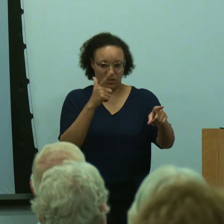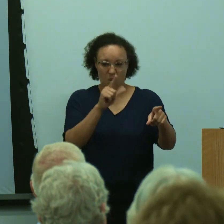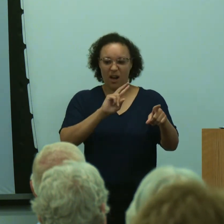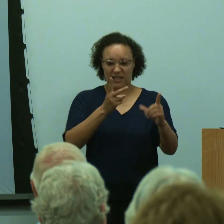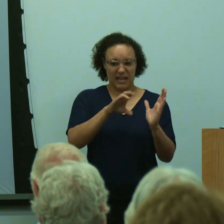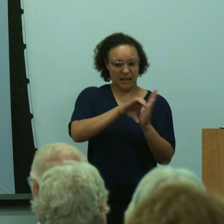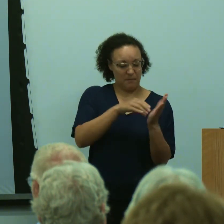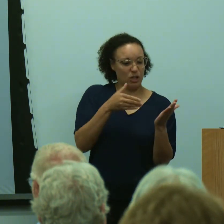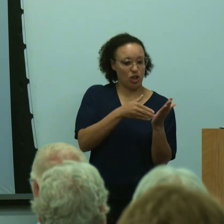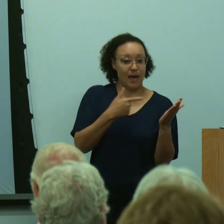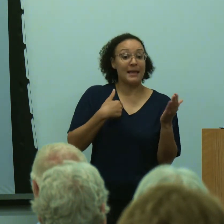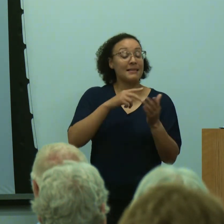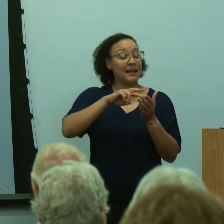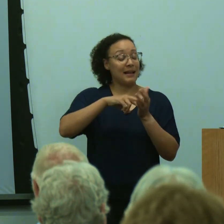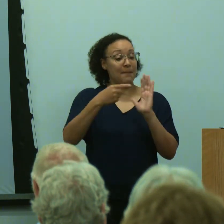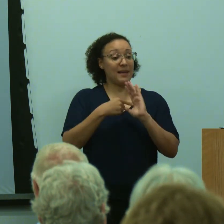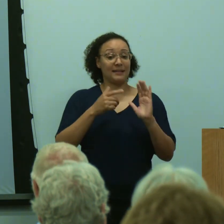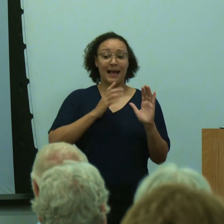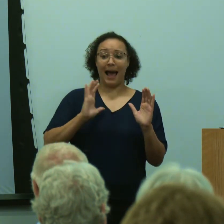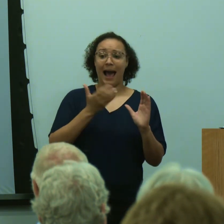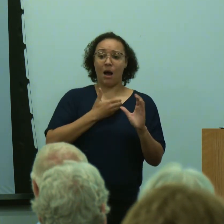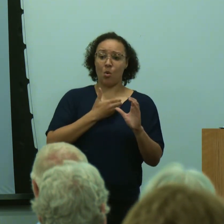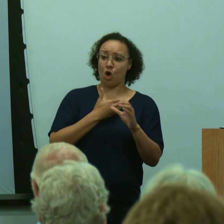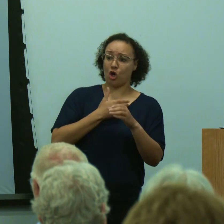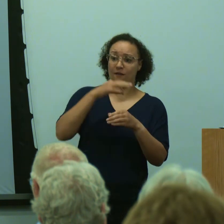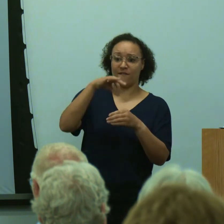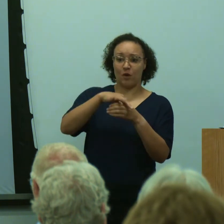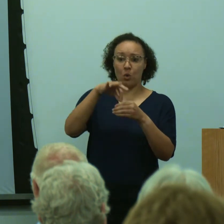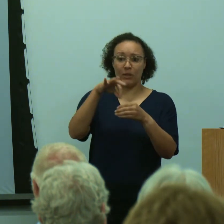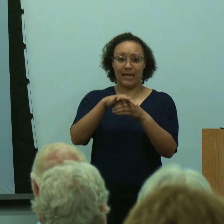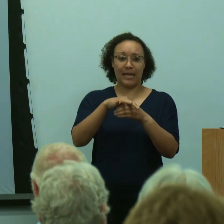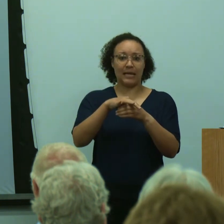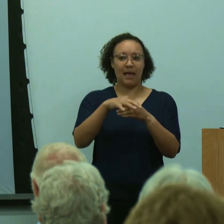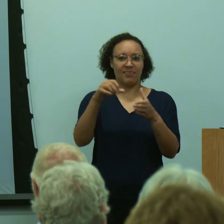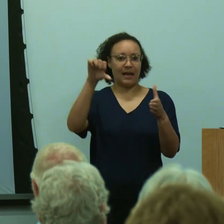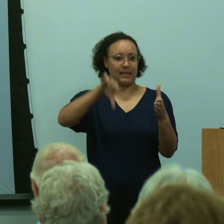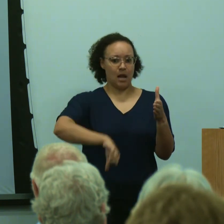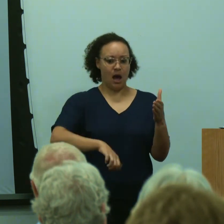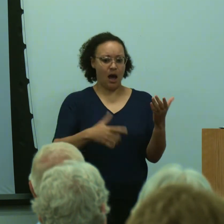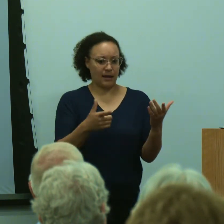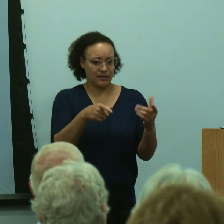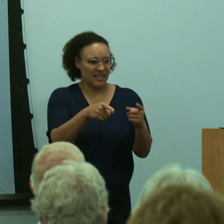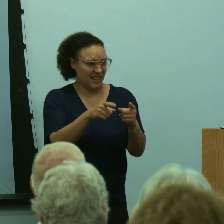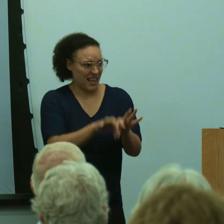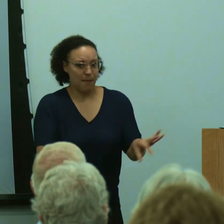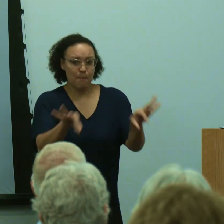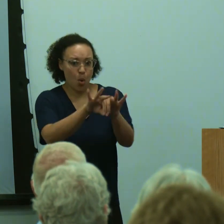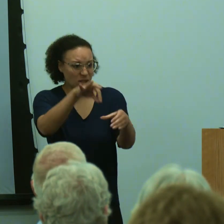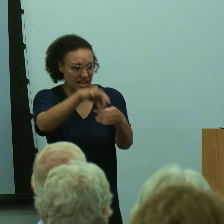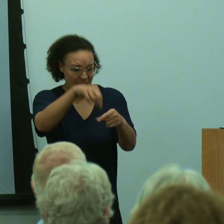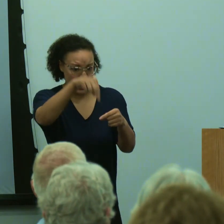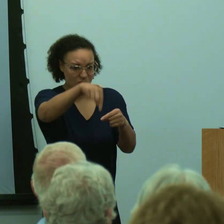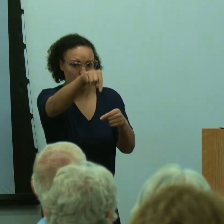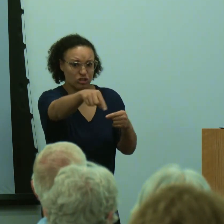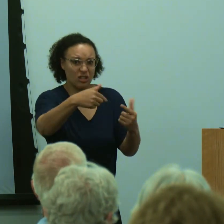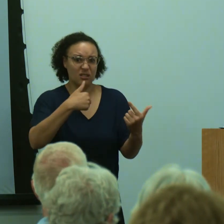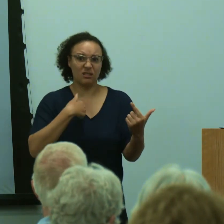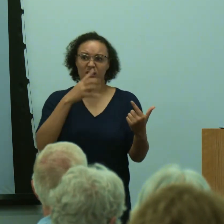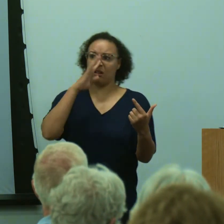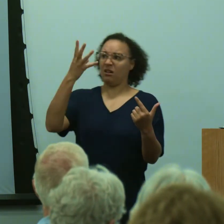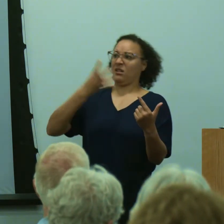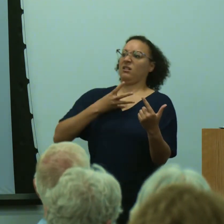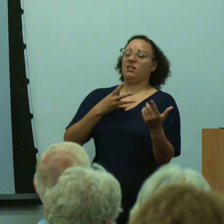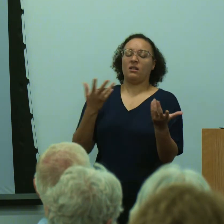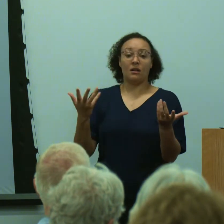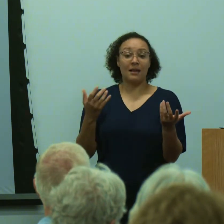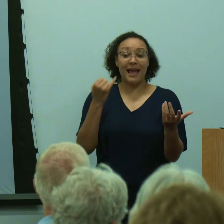is denied for several important elections. And it's so important to think about that, because if that